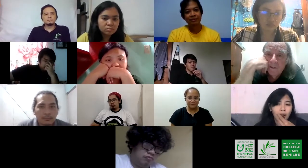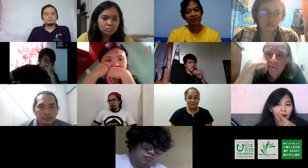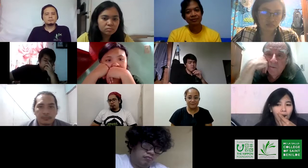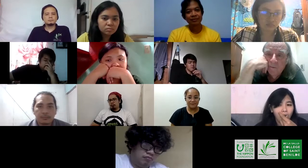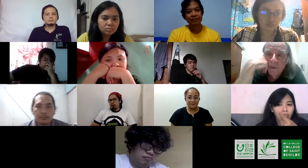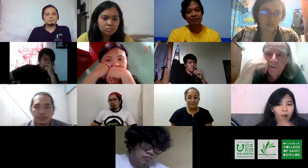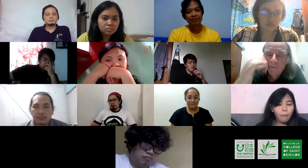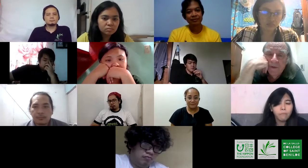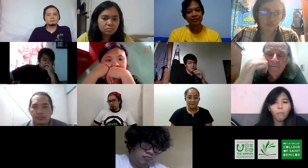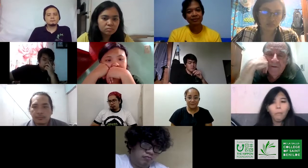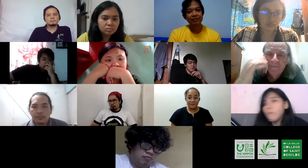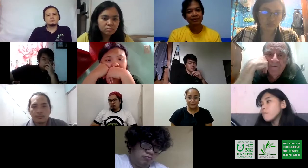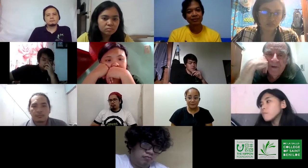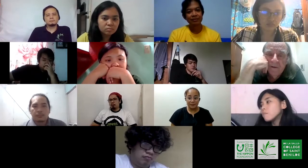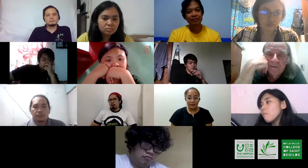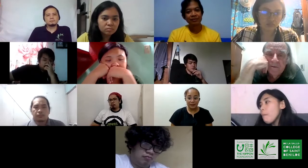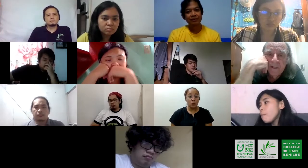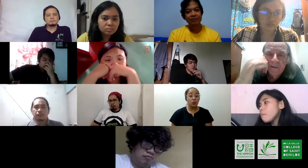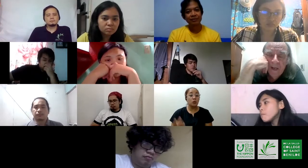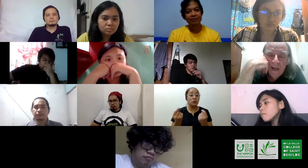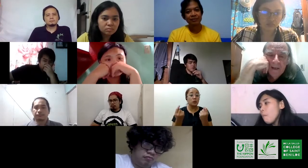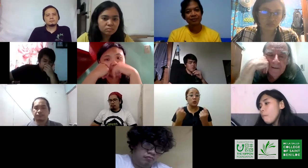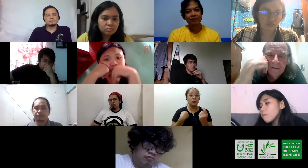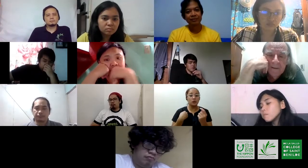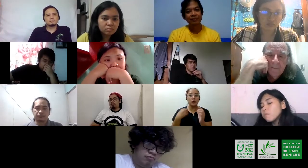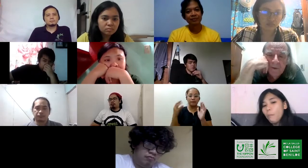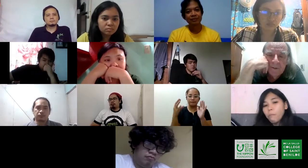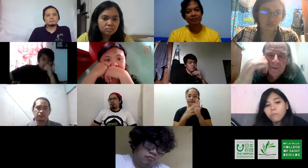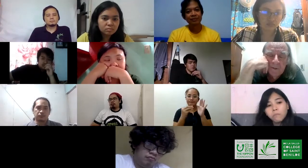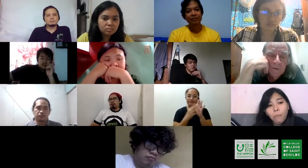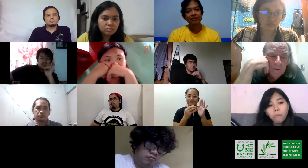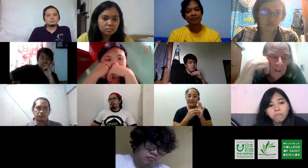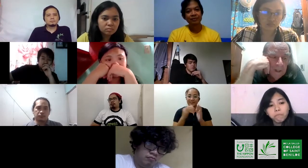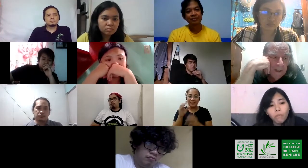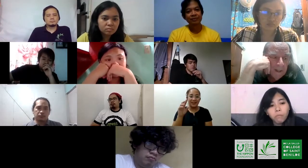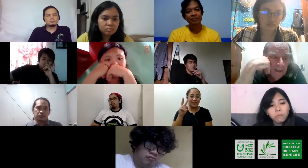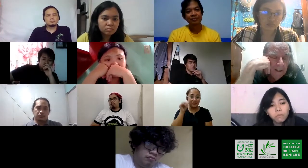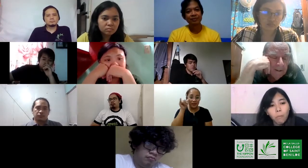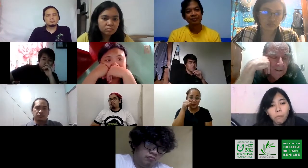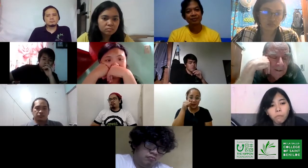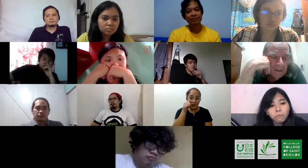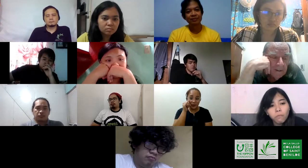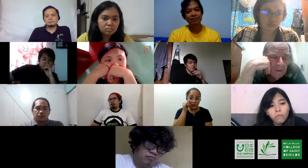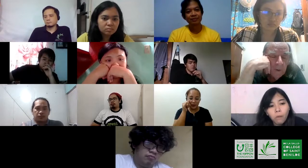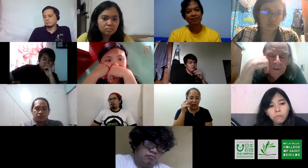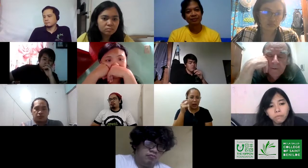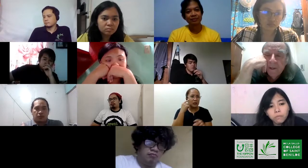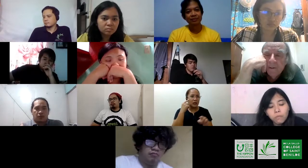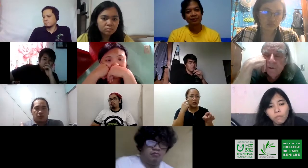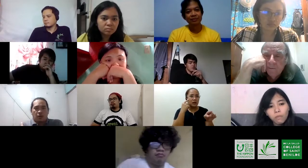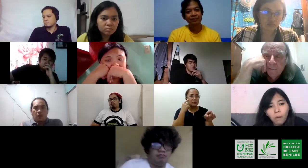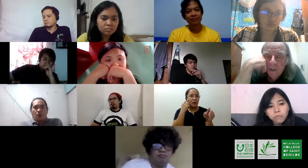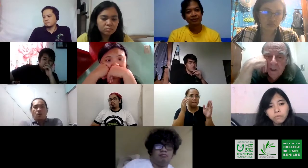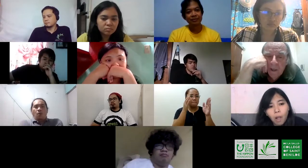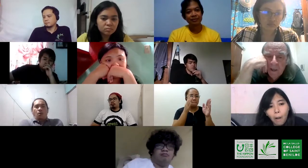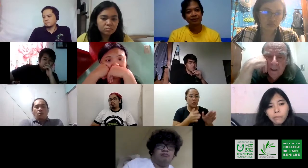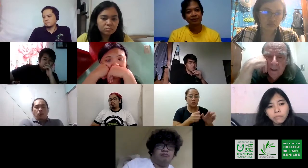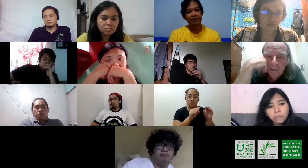Okay, so we develop videos, and I think the person who is going to teach